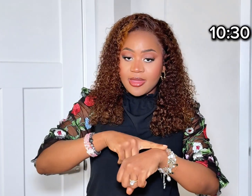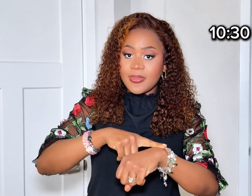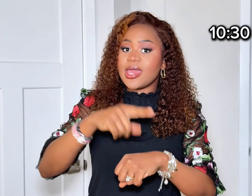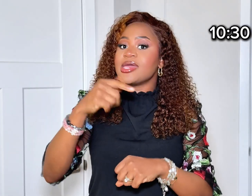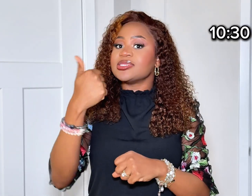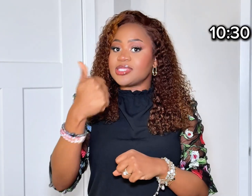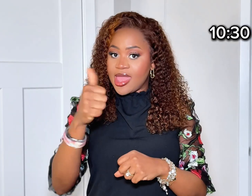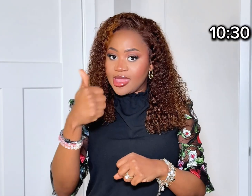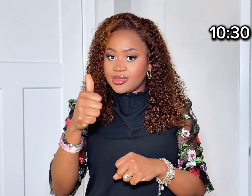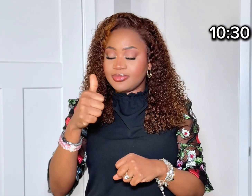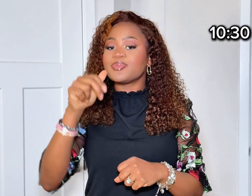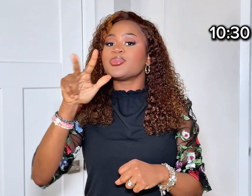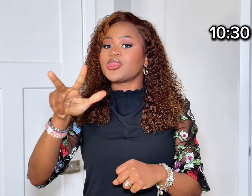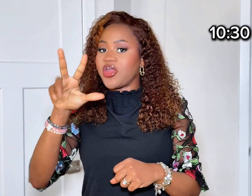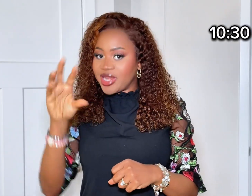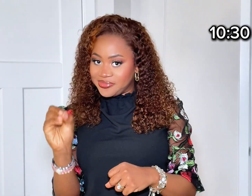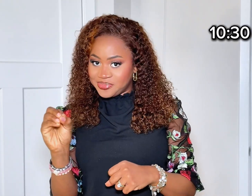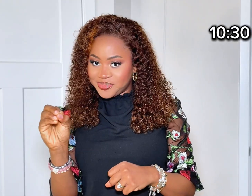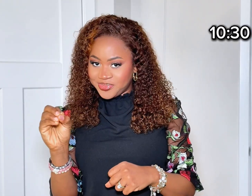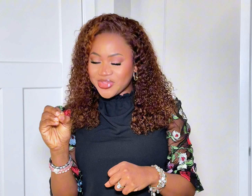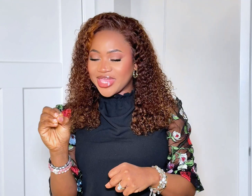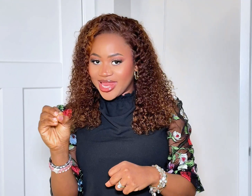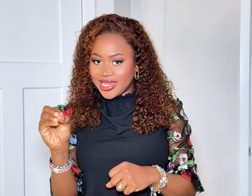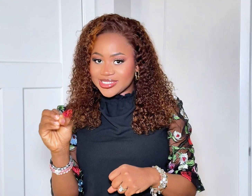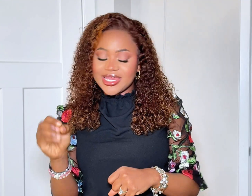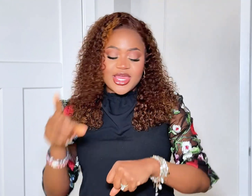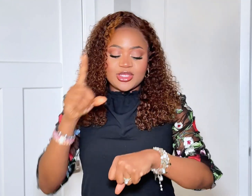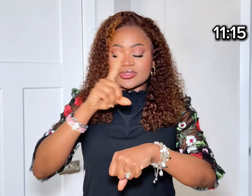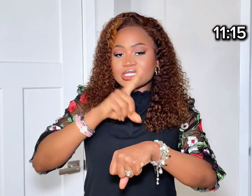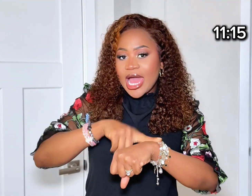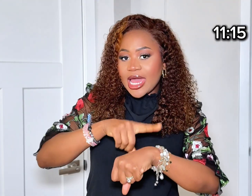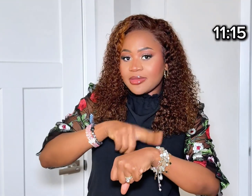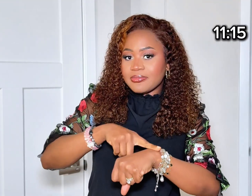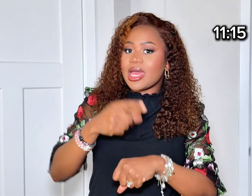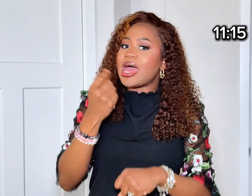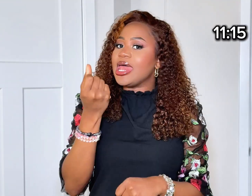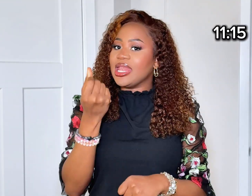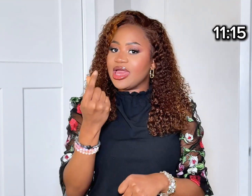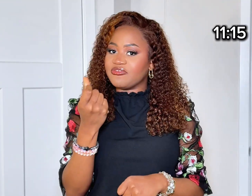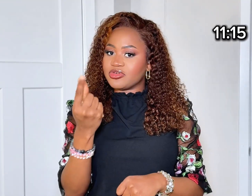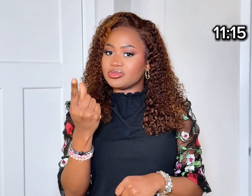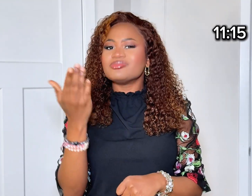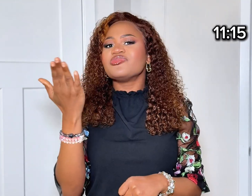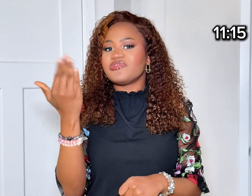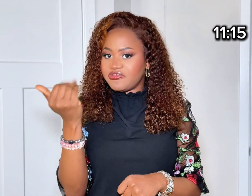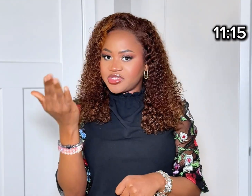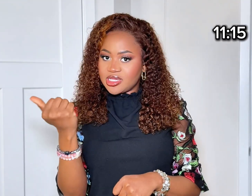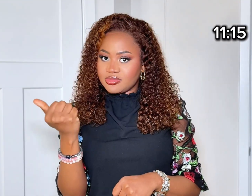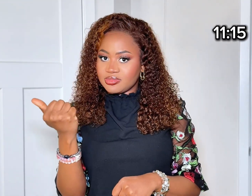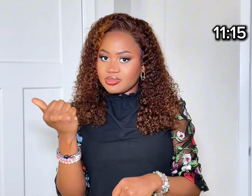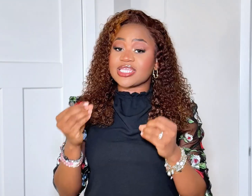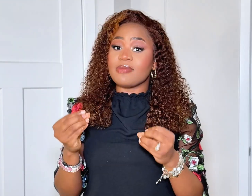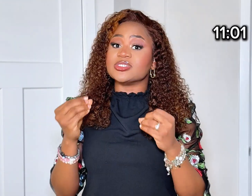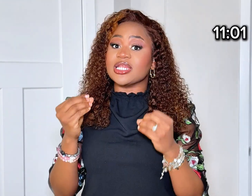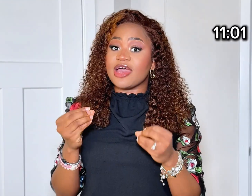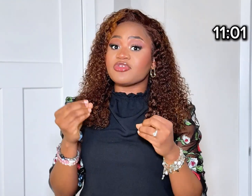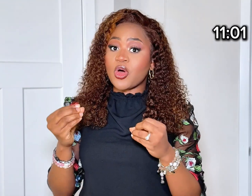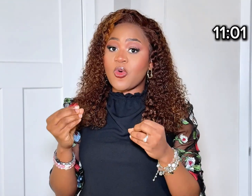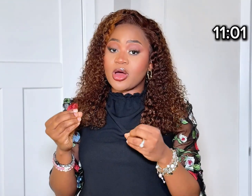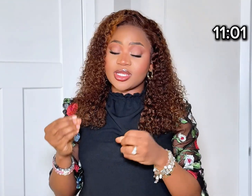time 10:30. You get it? Do time 11:15. The time is 11:01.